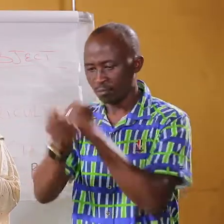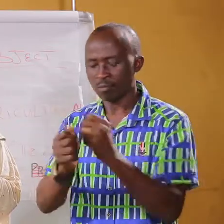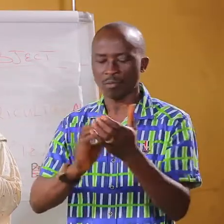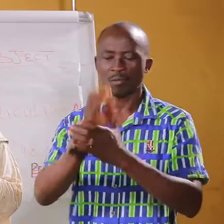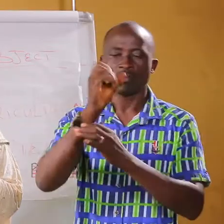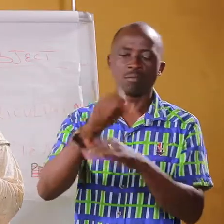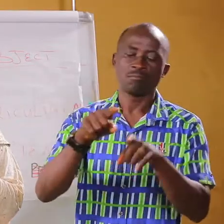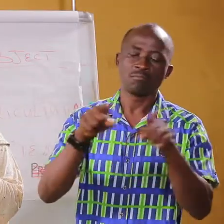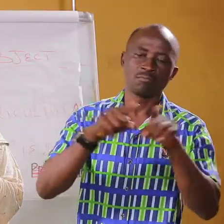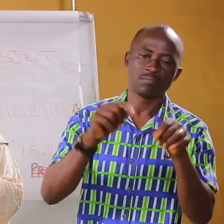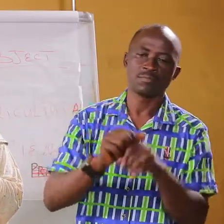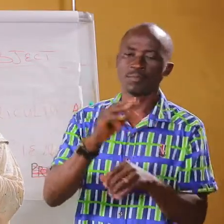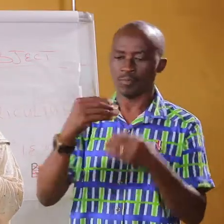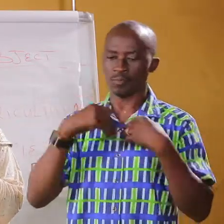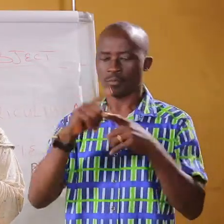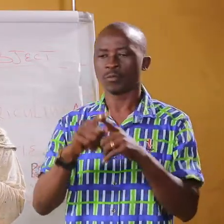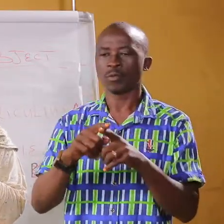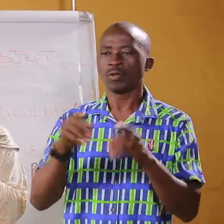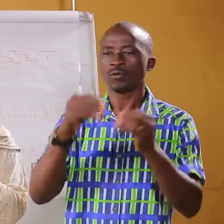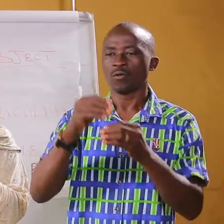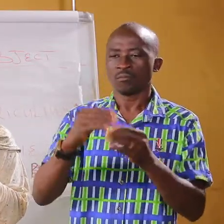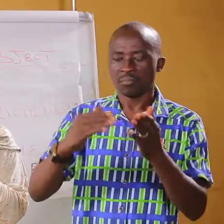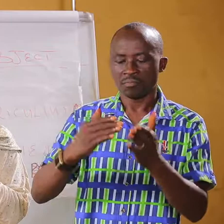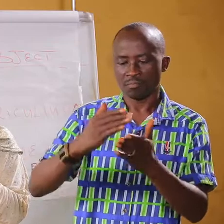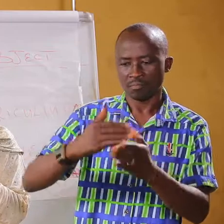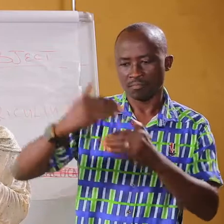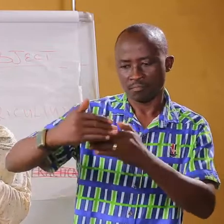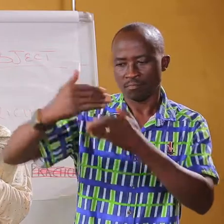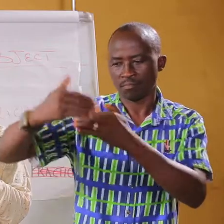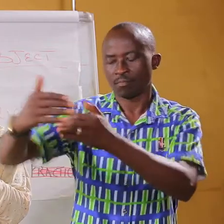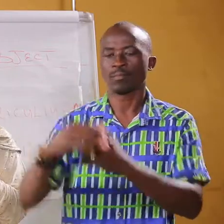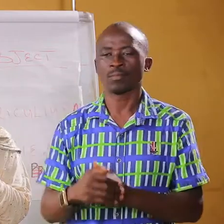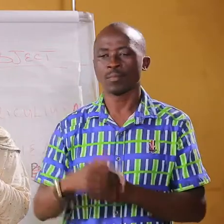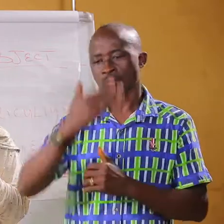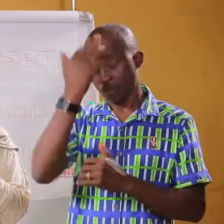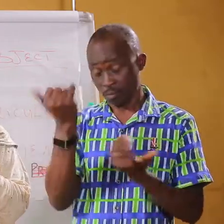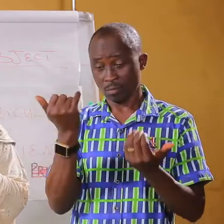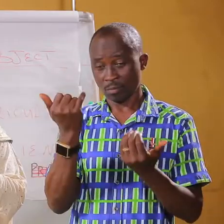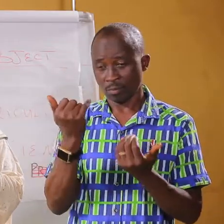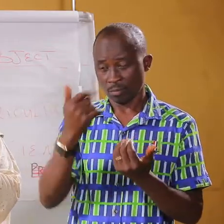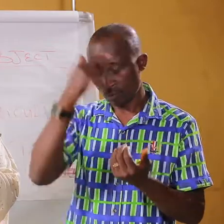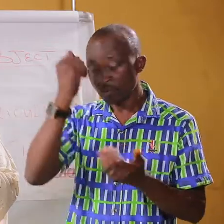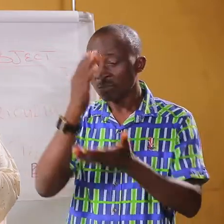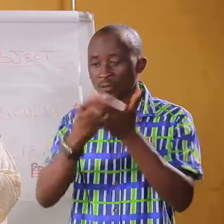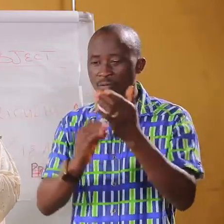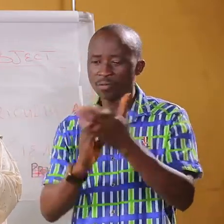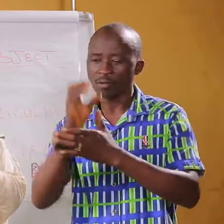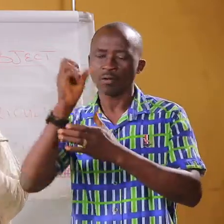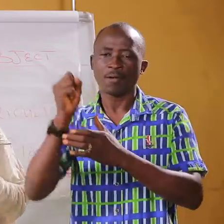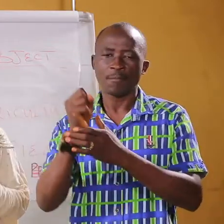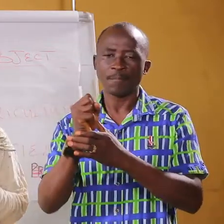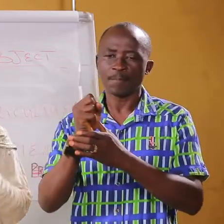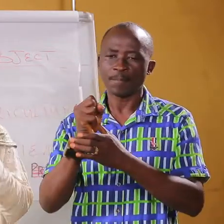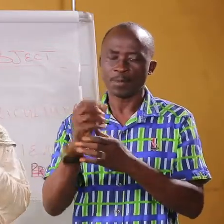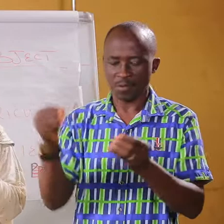crop. And you have to do it in what? In a definite manner. Why do we do it in definite manner? Because some of the crops, they what?